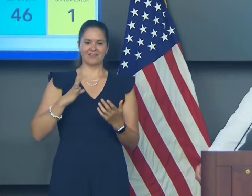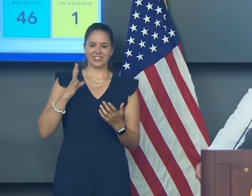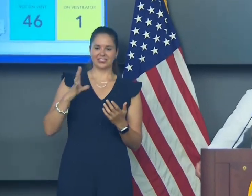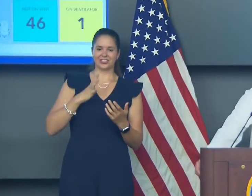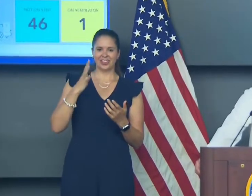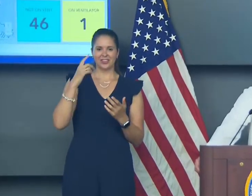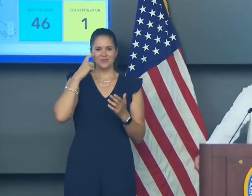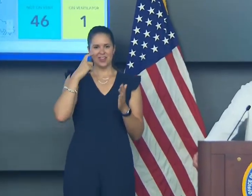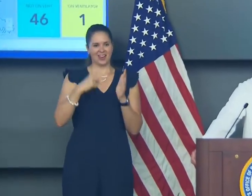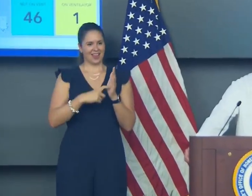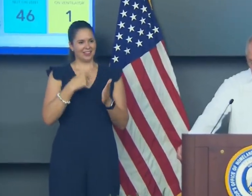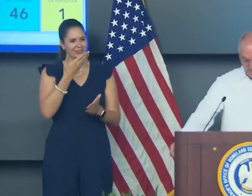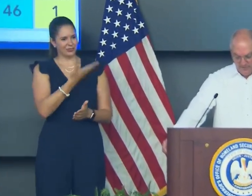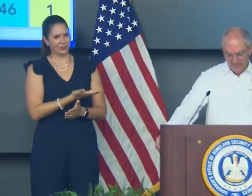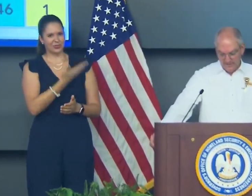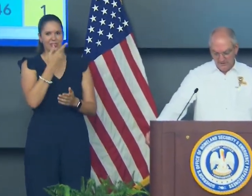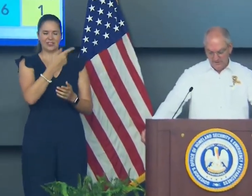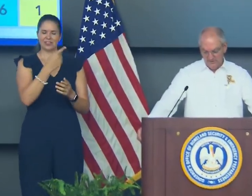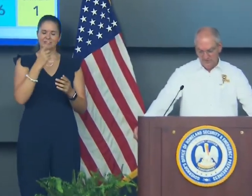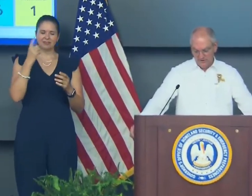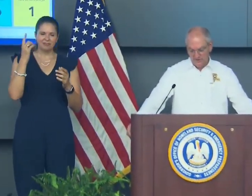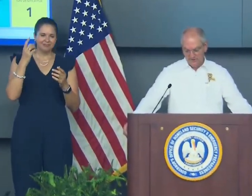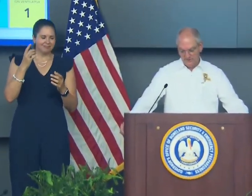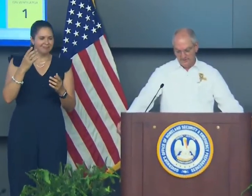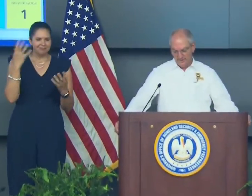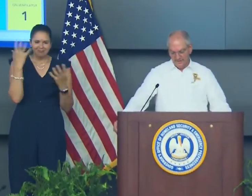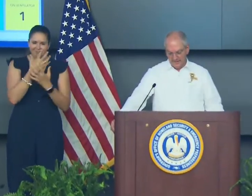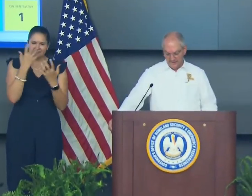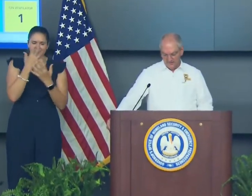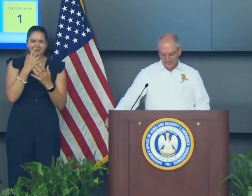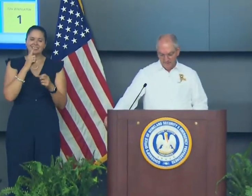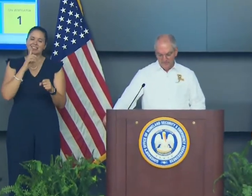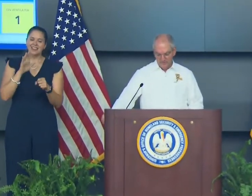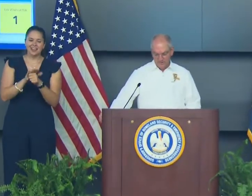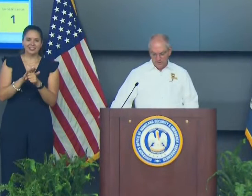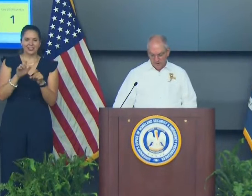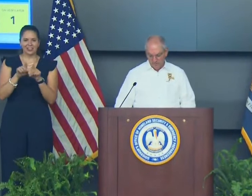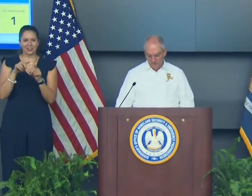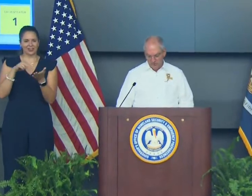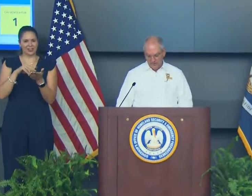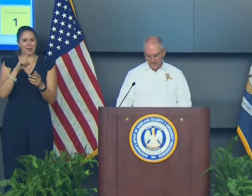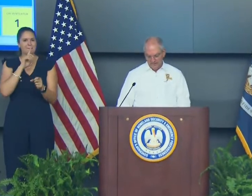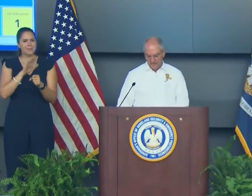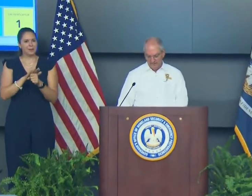officially recognize you for your incredible dedication as a nurse and your commitment to